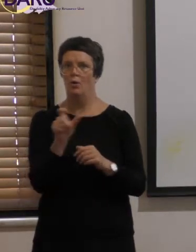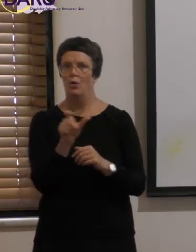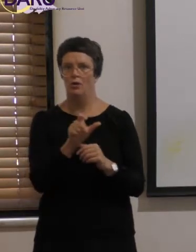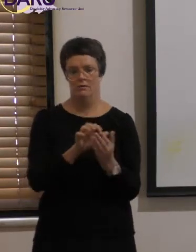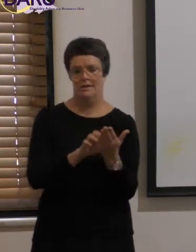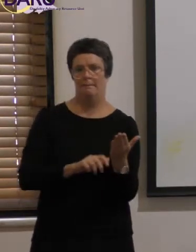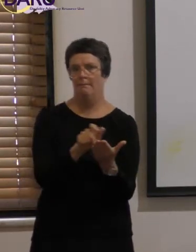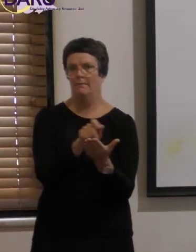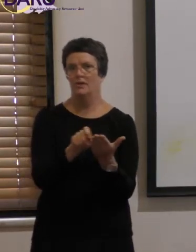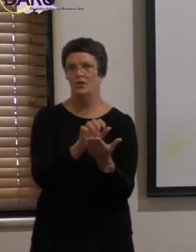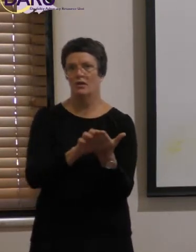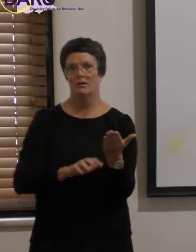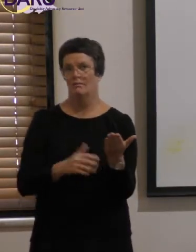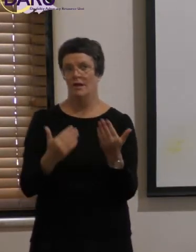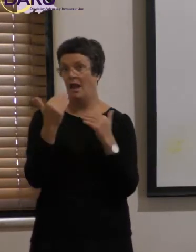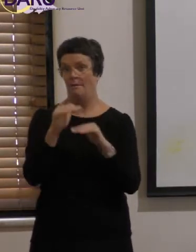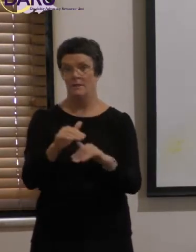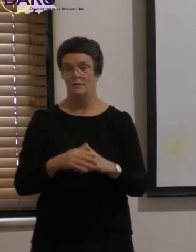know, gave us limited scope.